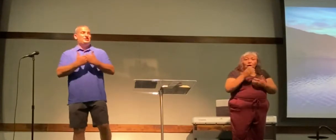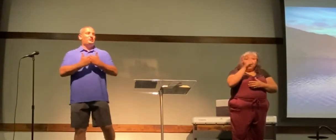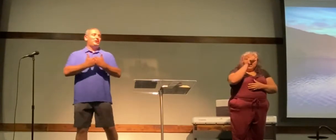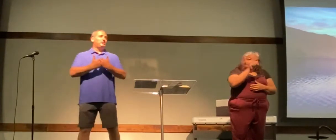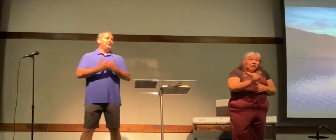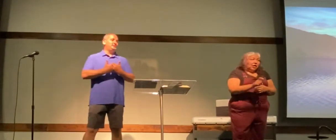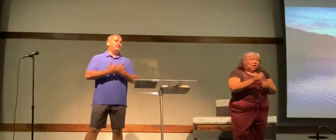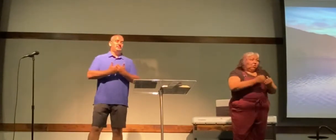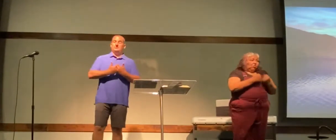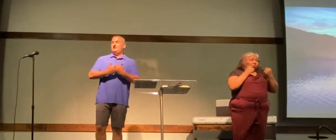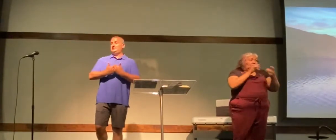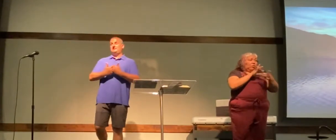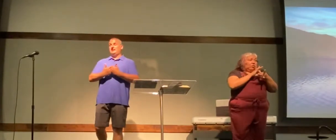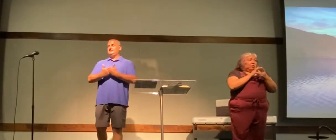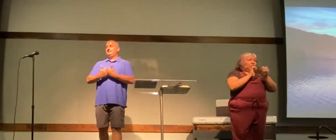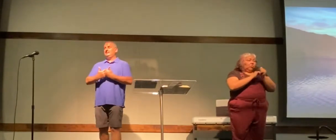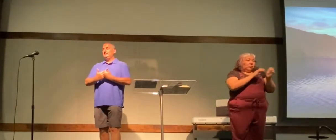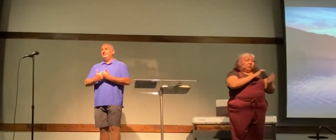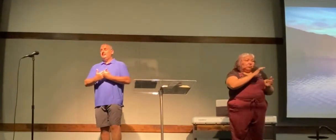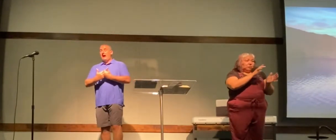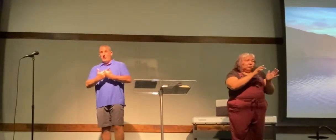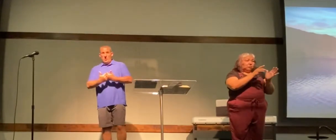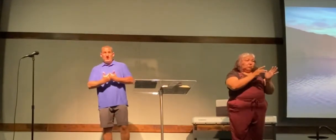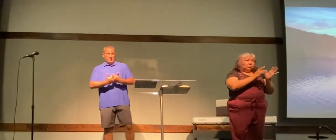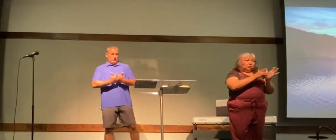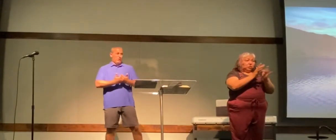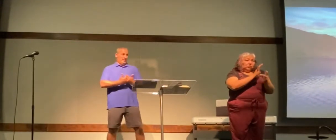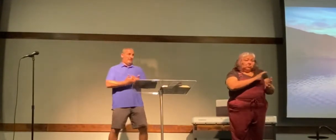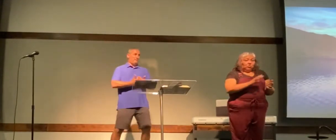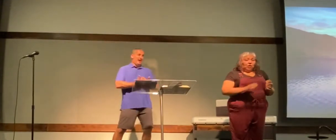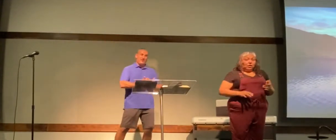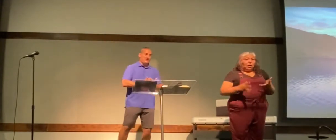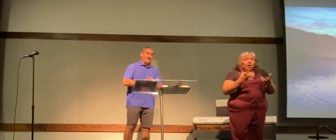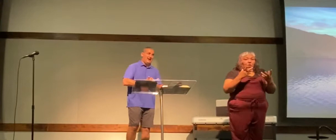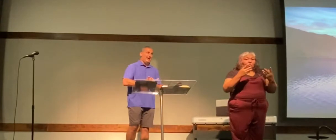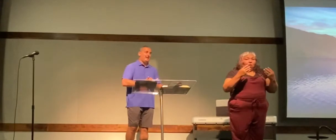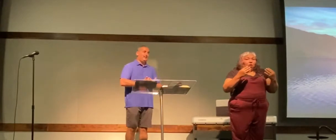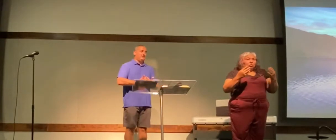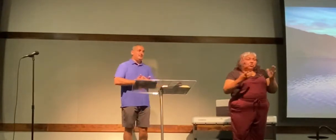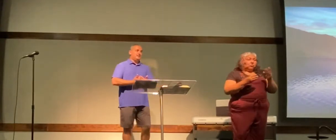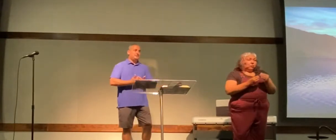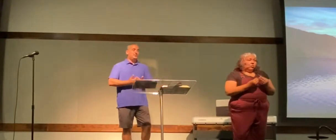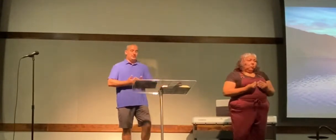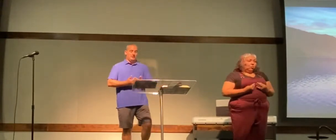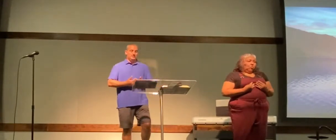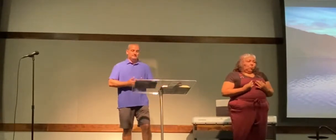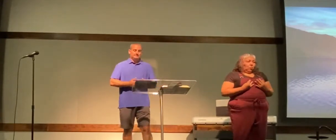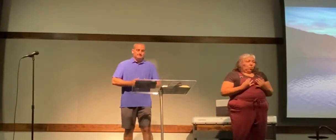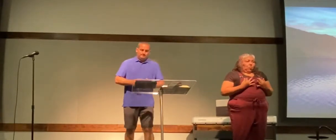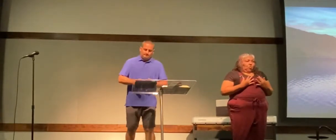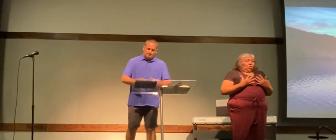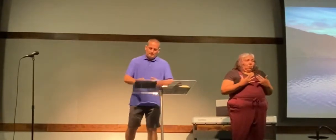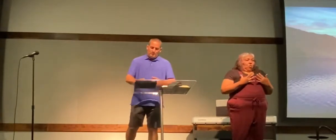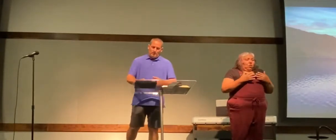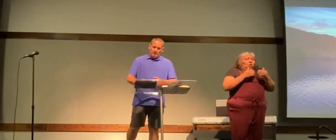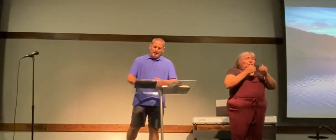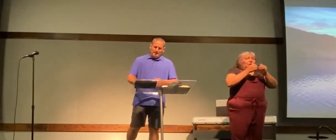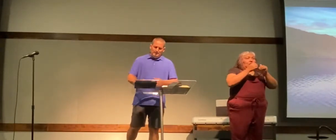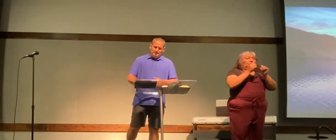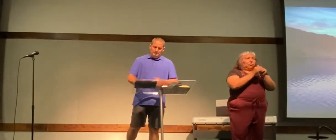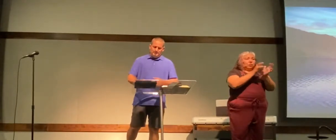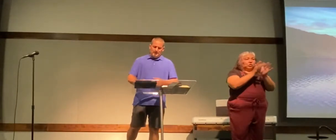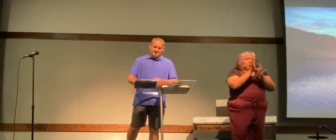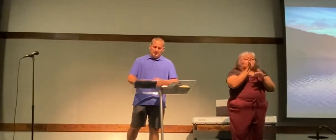a stronger relationship with Jesus Christ. I want to grow in Him every day. And so do you. All